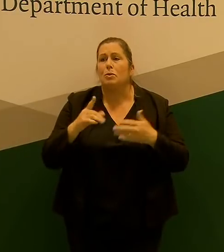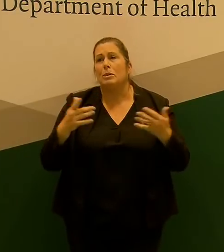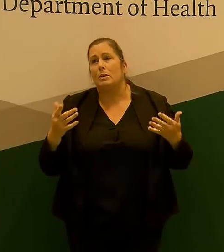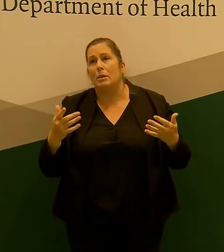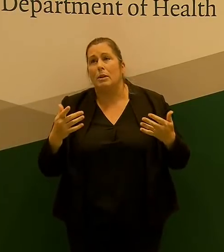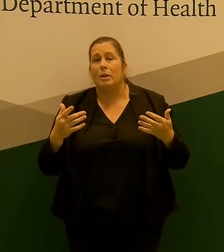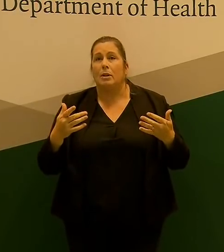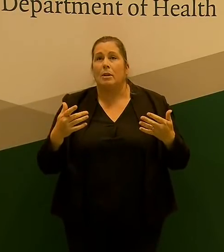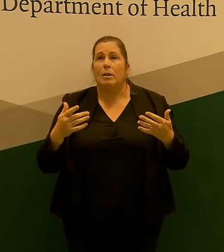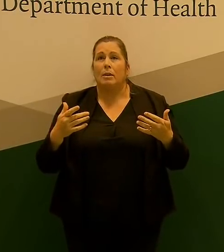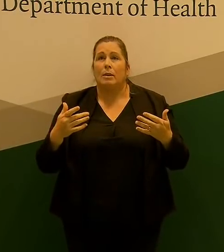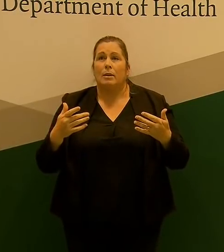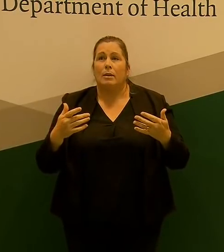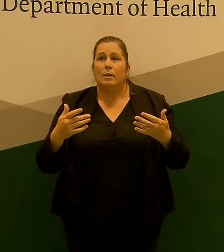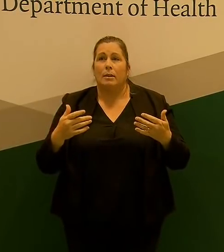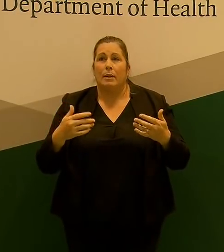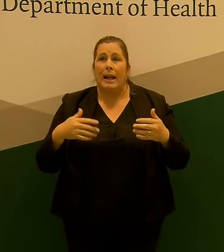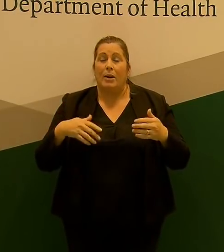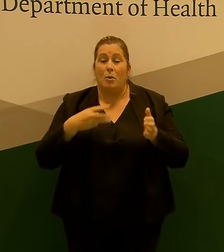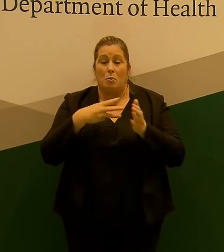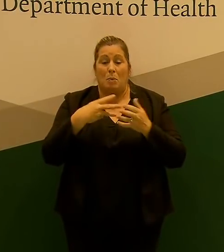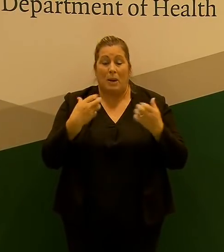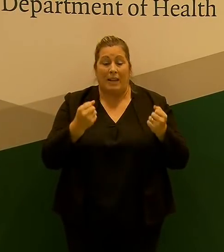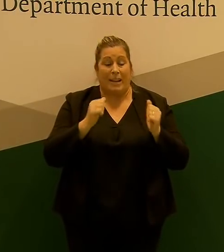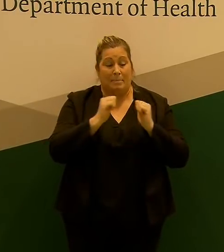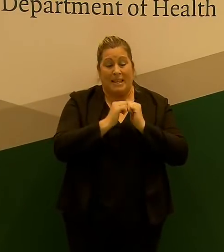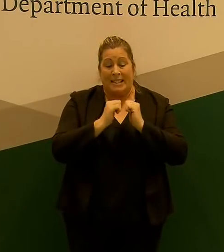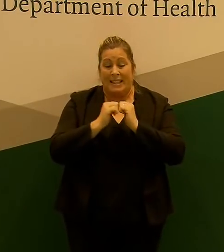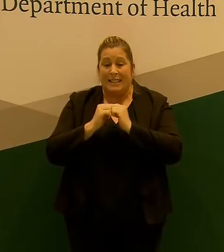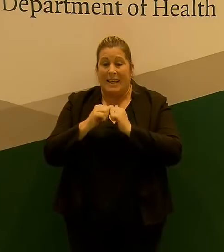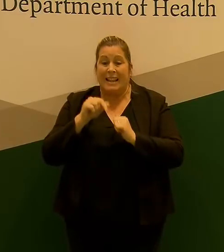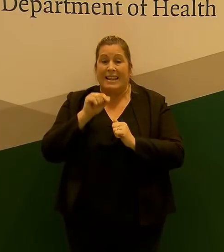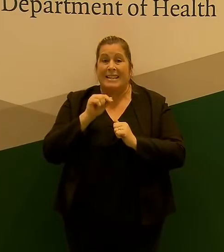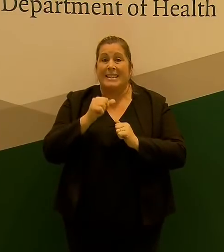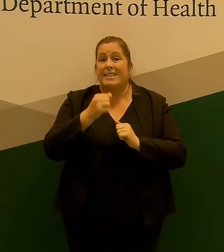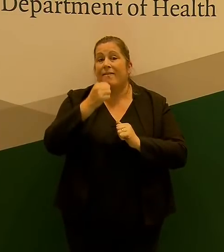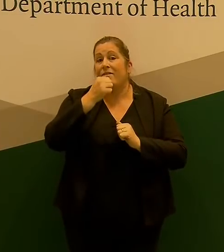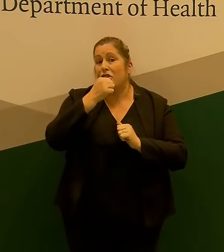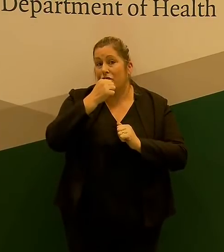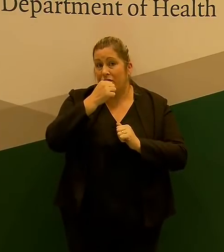cycle of meetings, this is the first in the